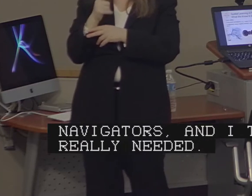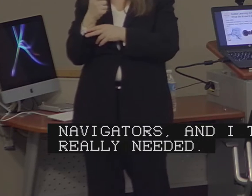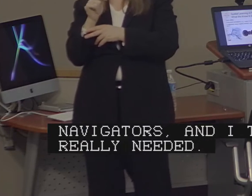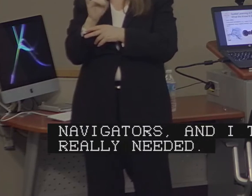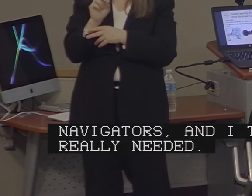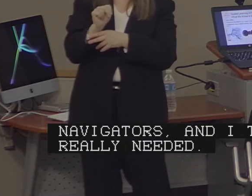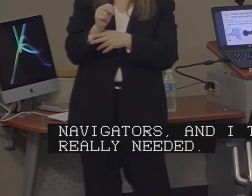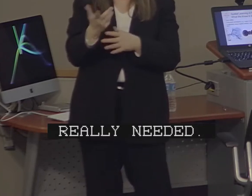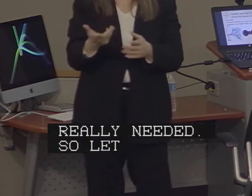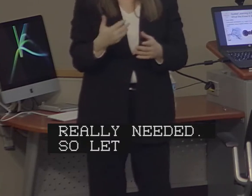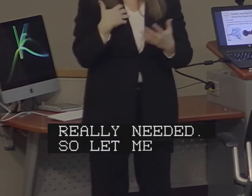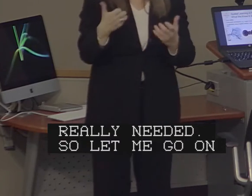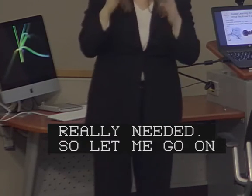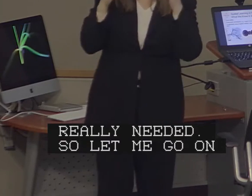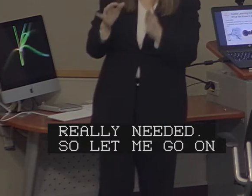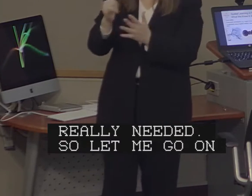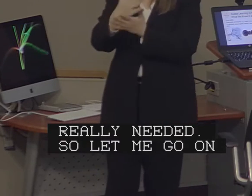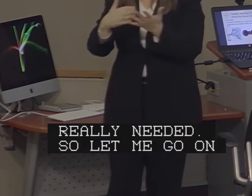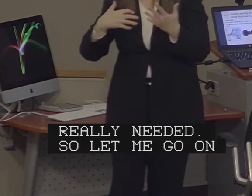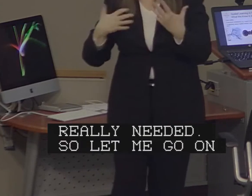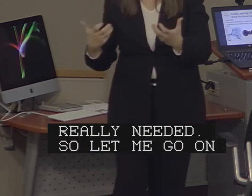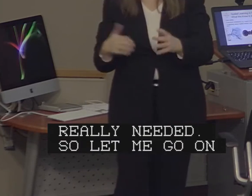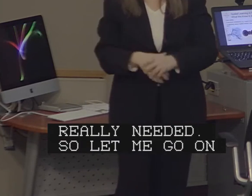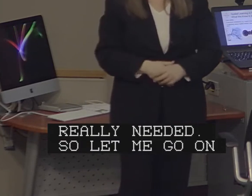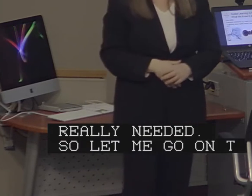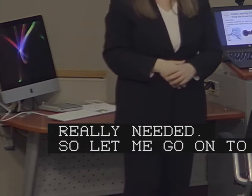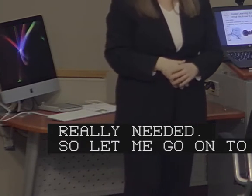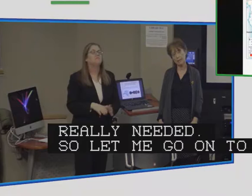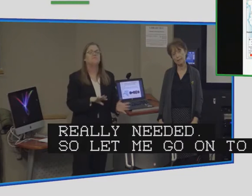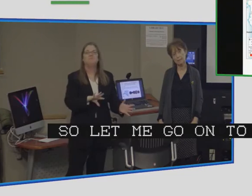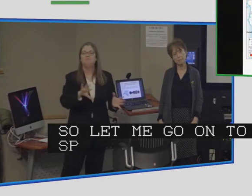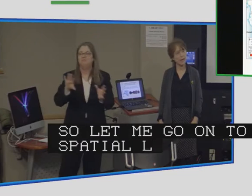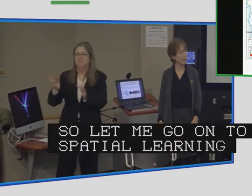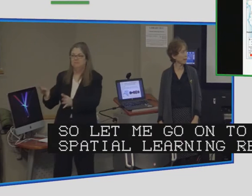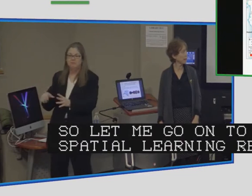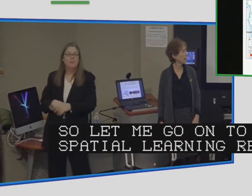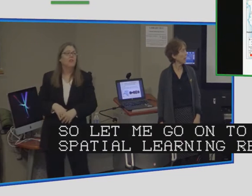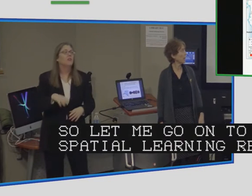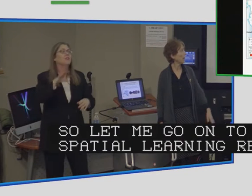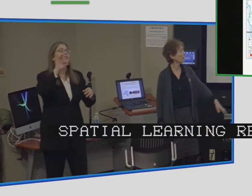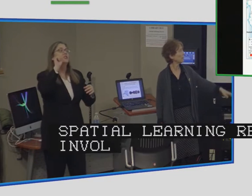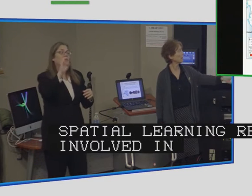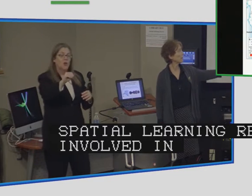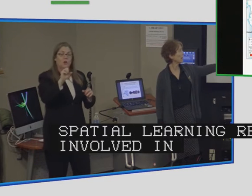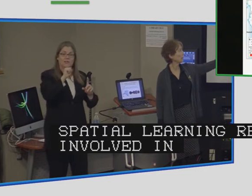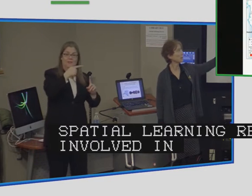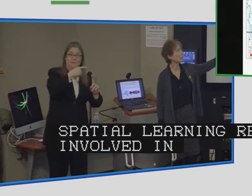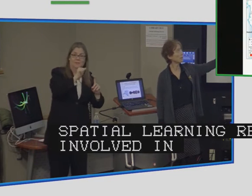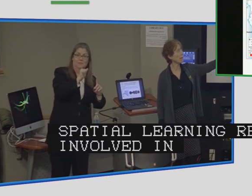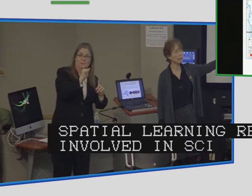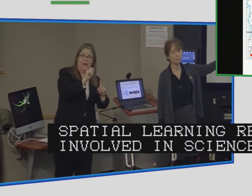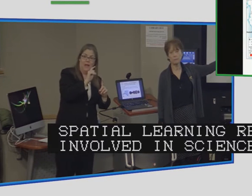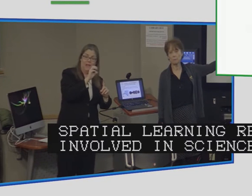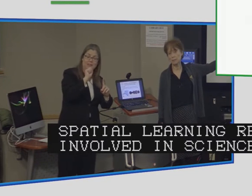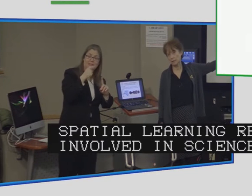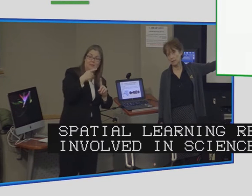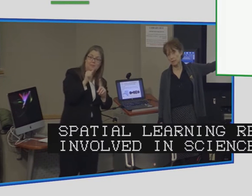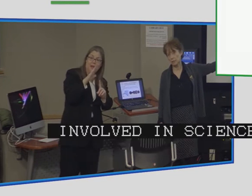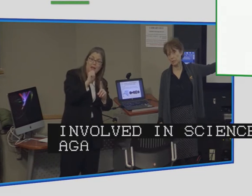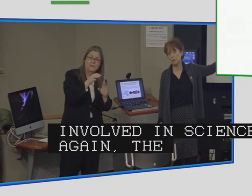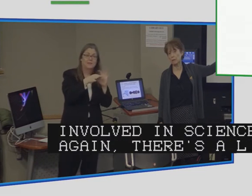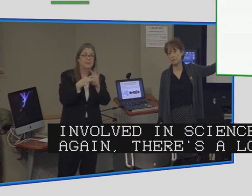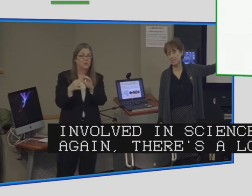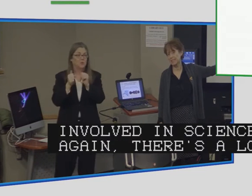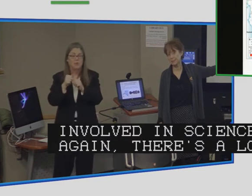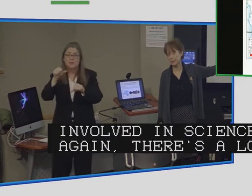to whether spatial learning really is involved in science and math. Again, there's a lot of what